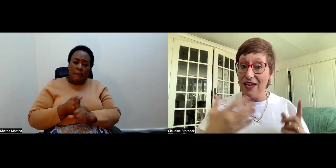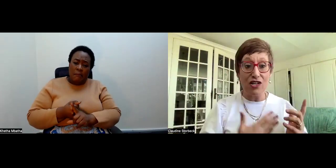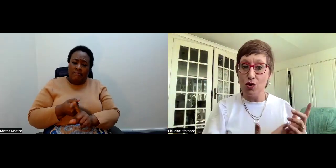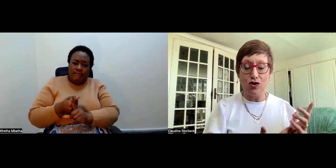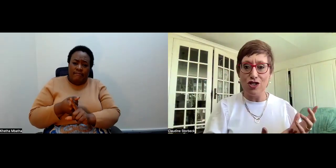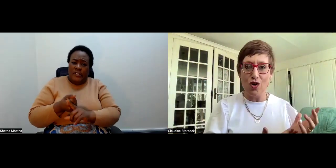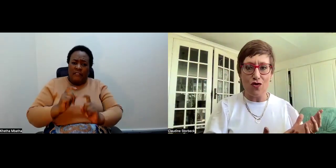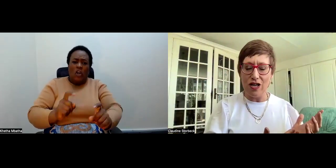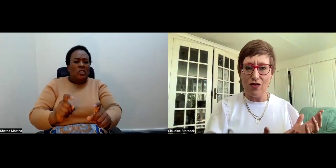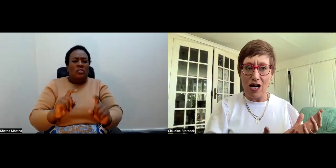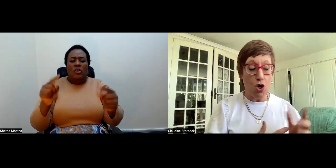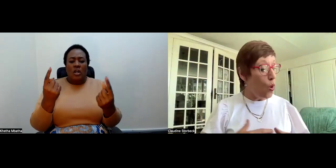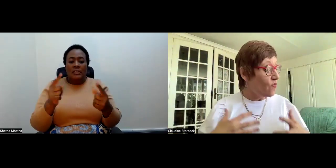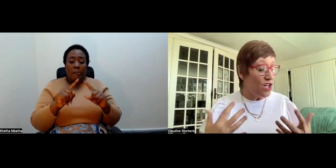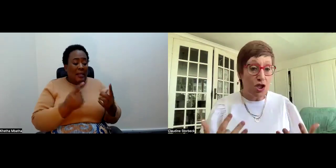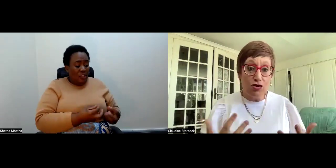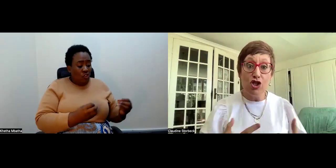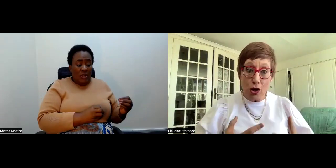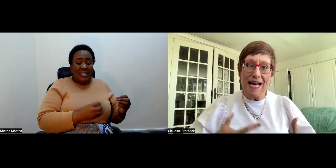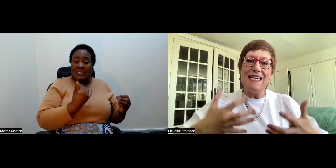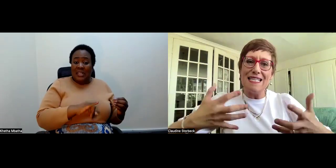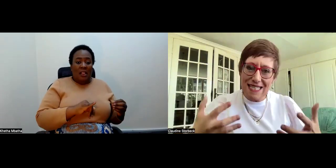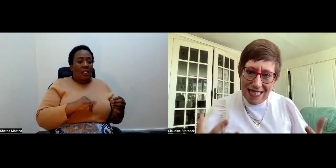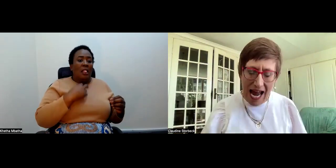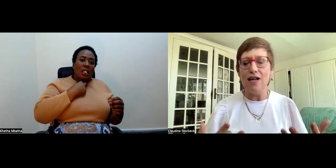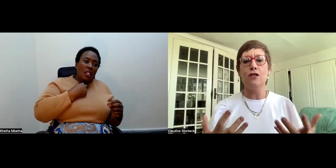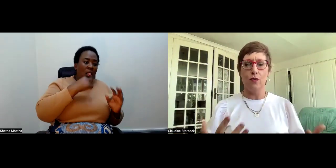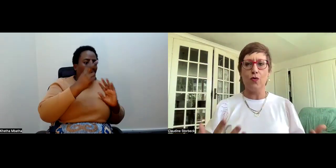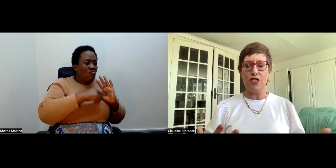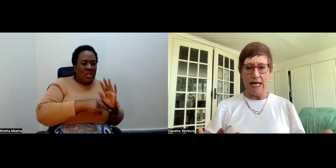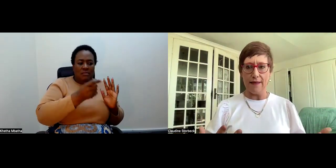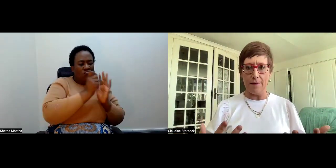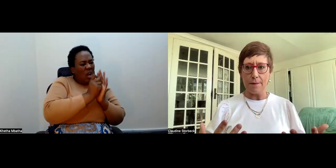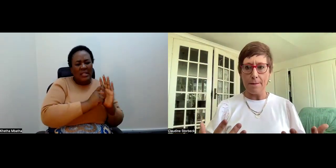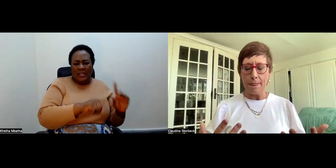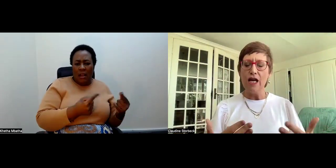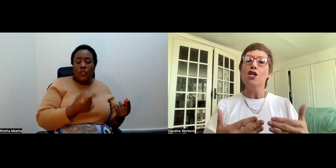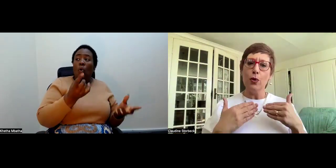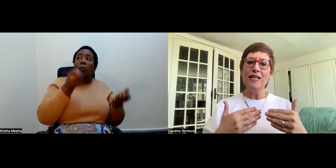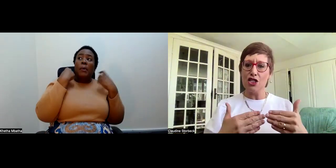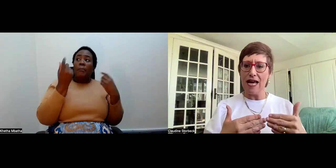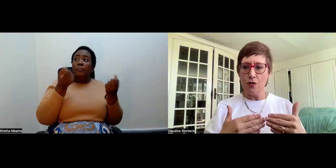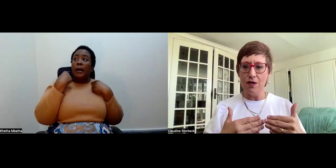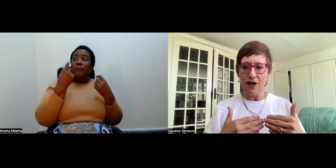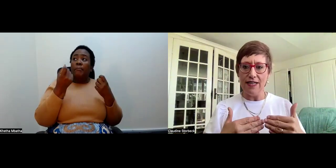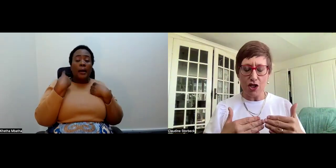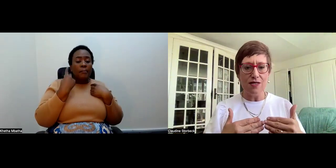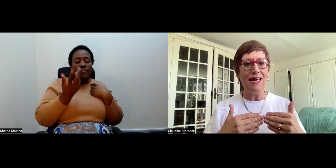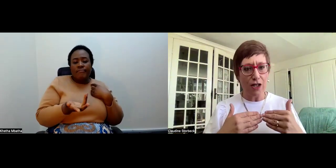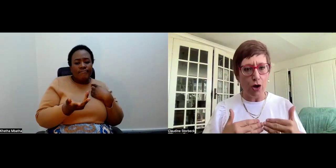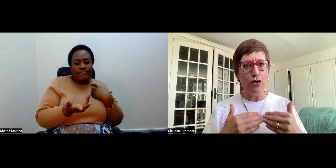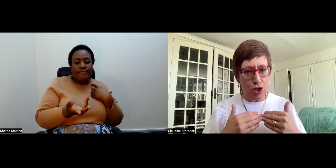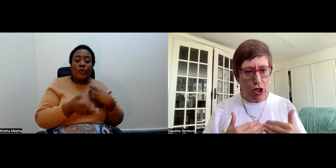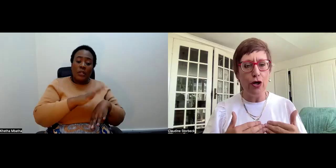fast if our children still can't read and write, or if our children don't understand what we're telling them. So initially, as we build